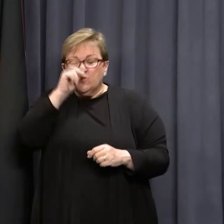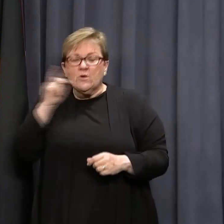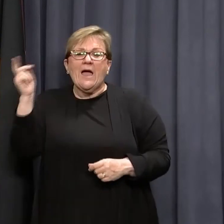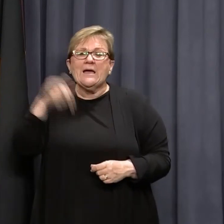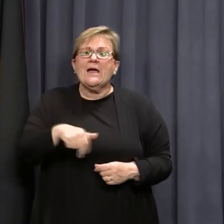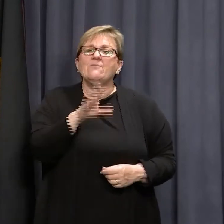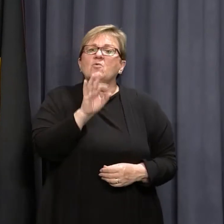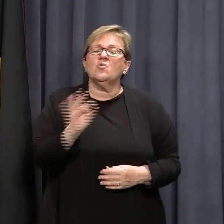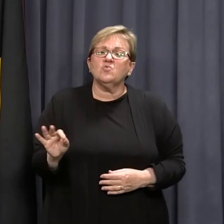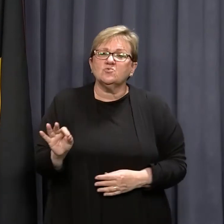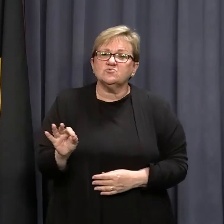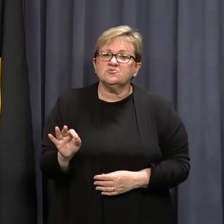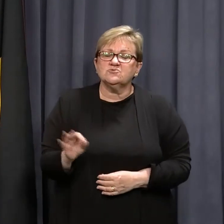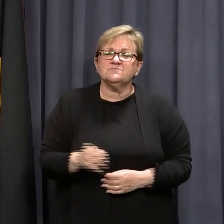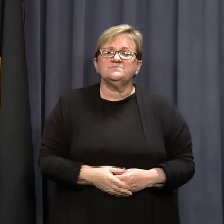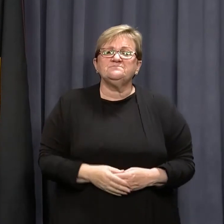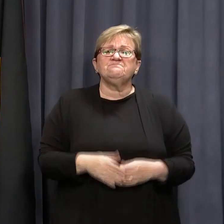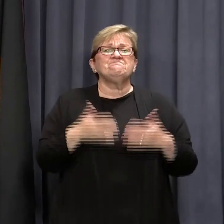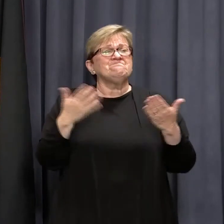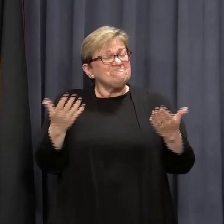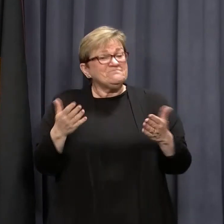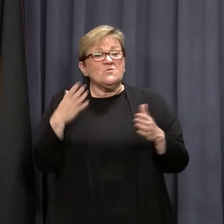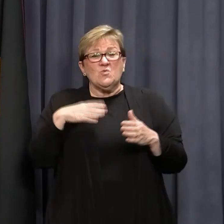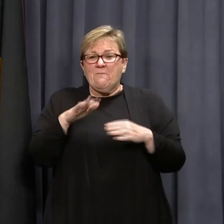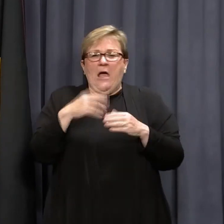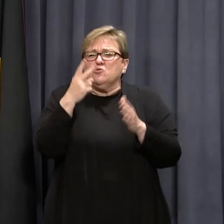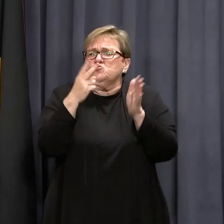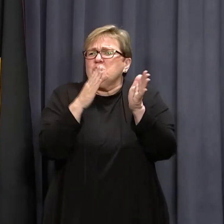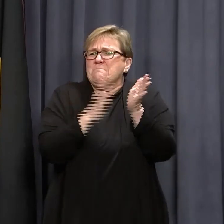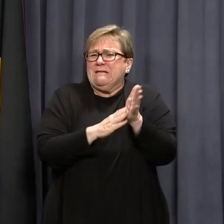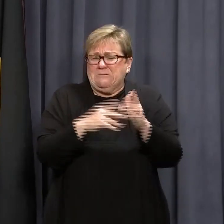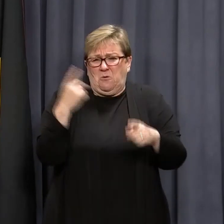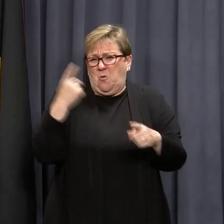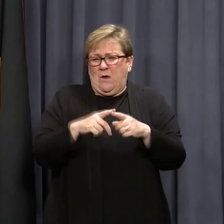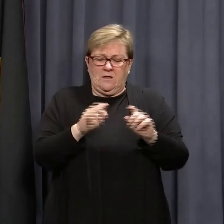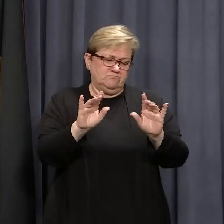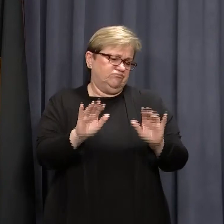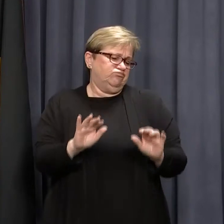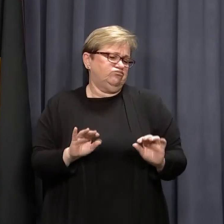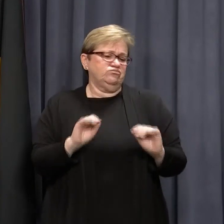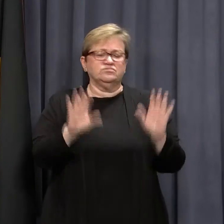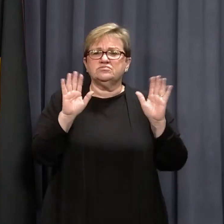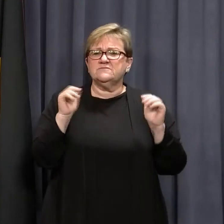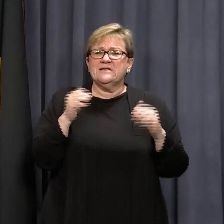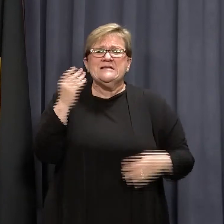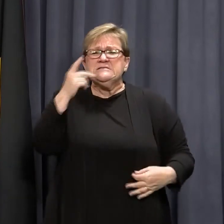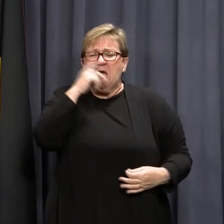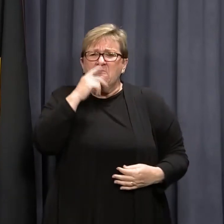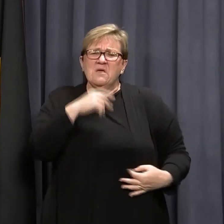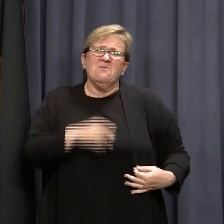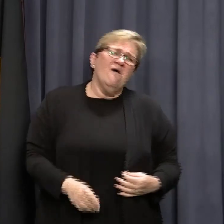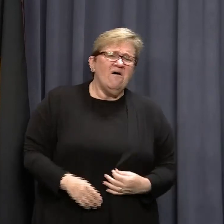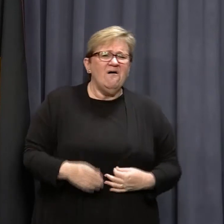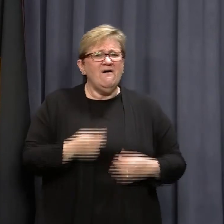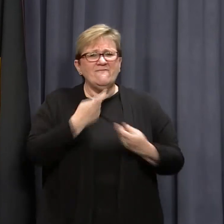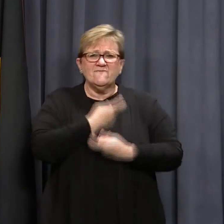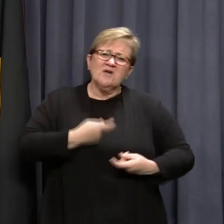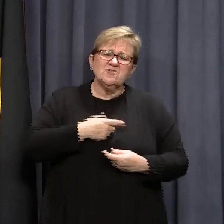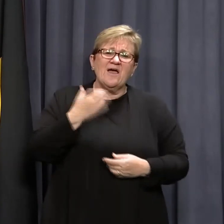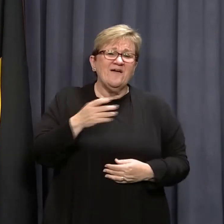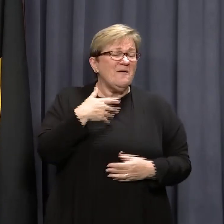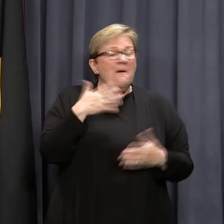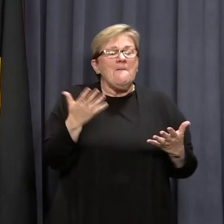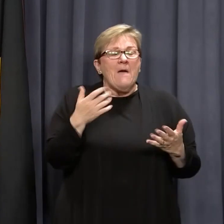either approved or denied. So it does require about 2 minutes to re-enter your details. Some people find that very frustrating, but what we